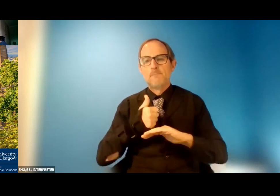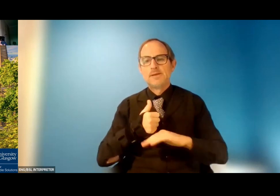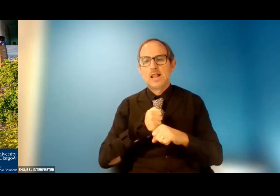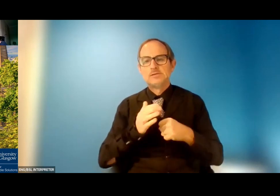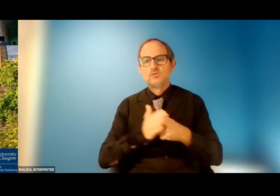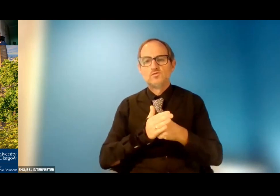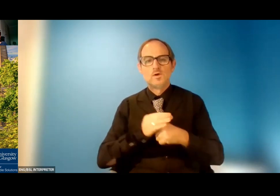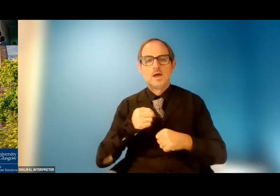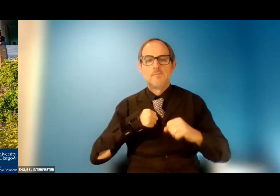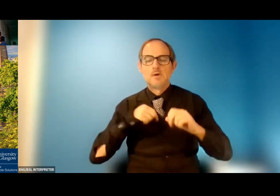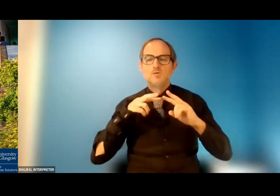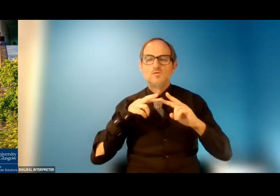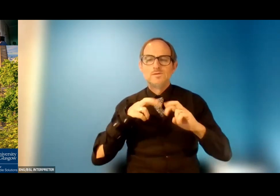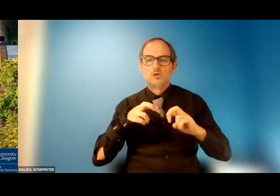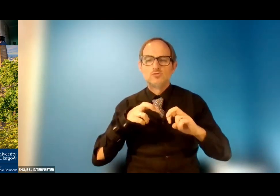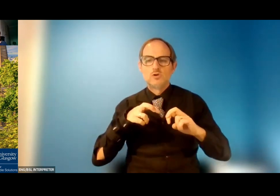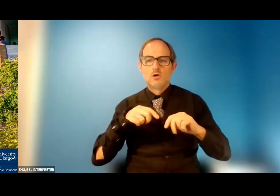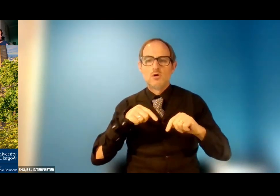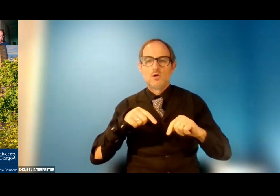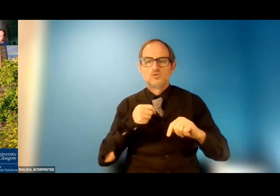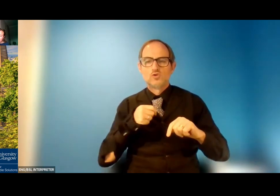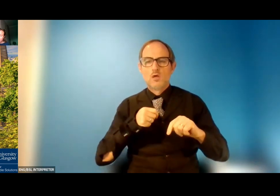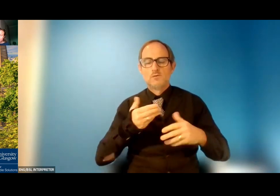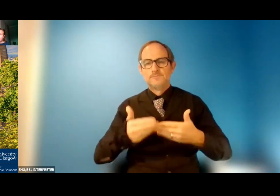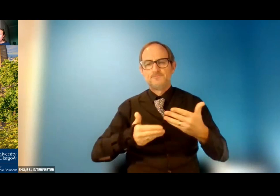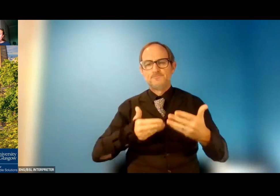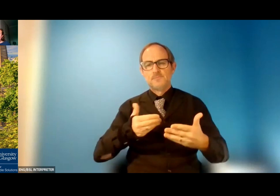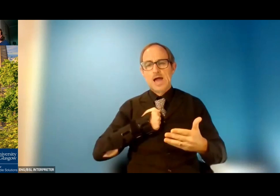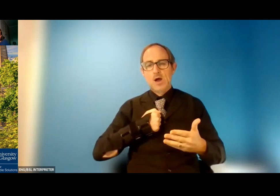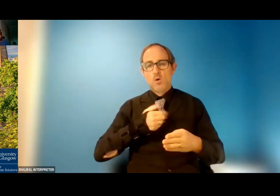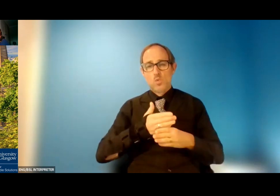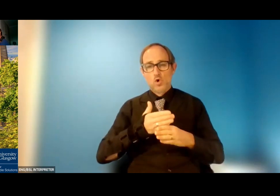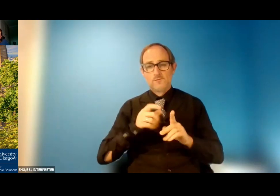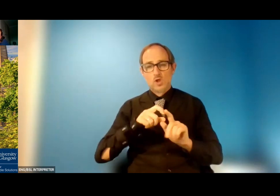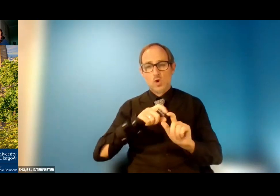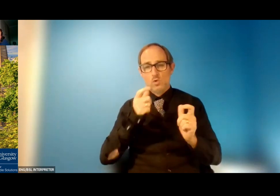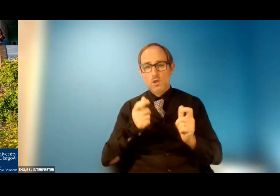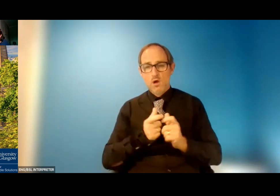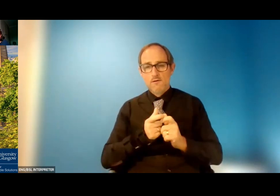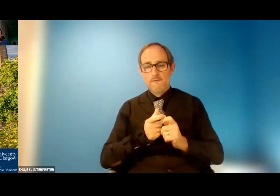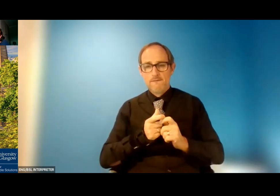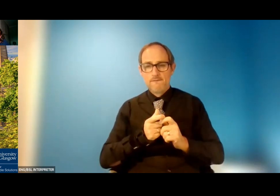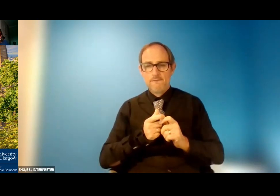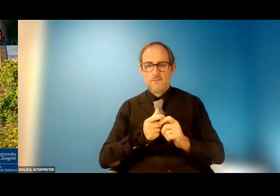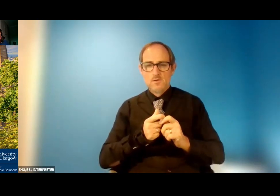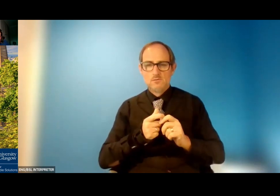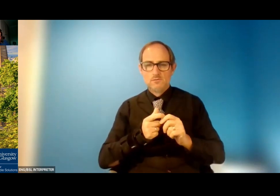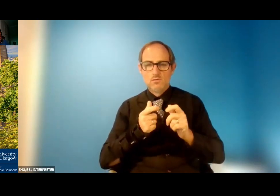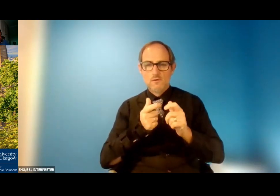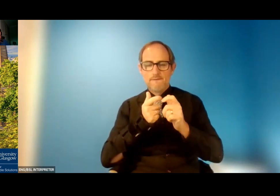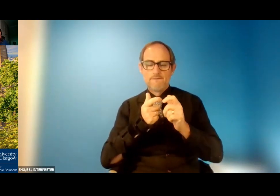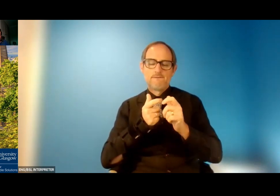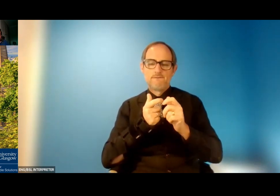and I'm going to share a little bit this morning about our work with the Doughnut framework over the past 2 years or